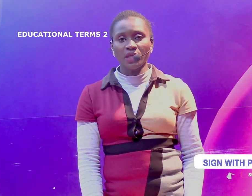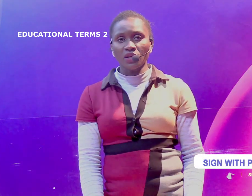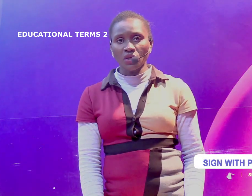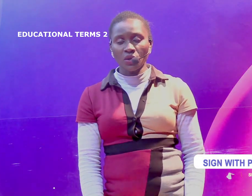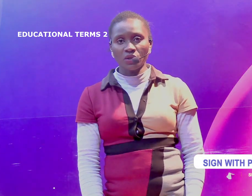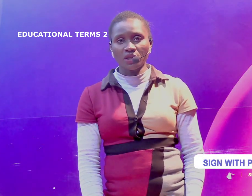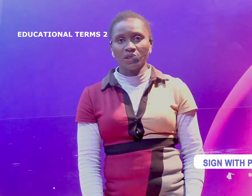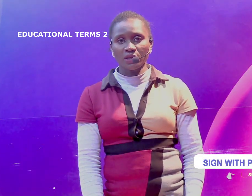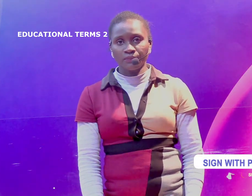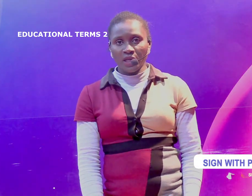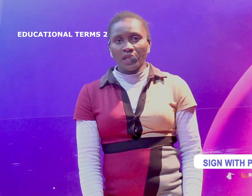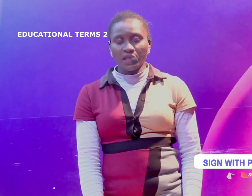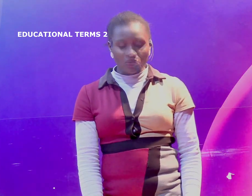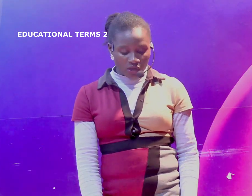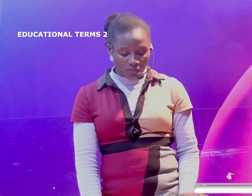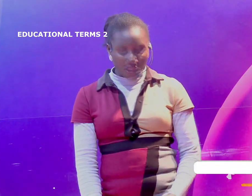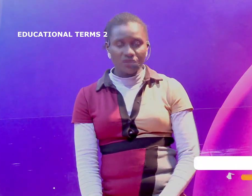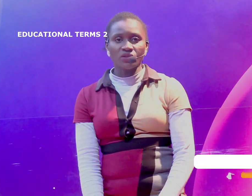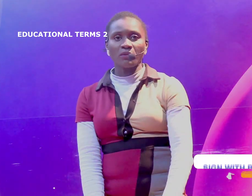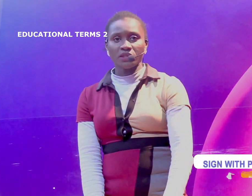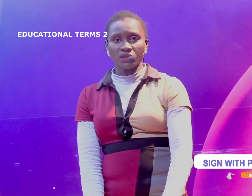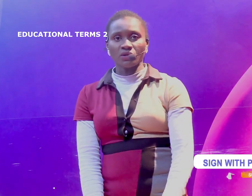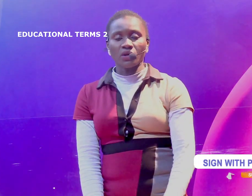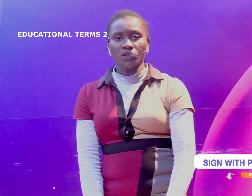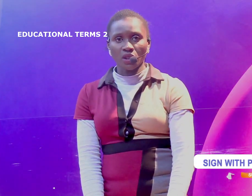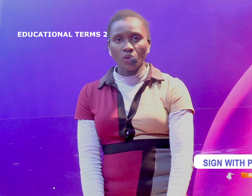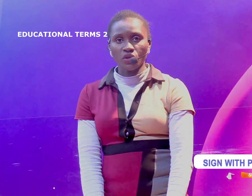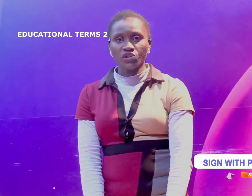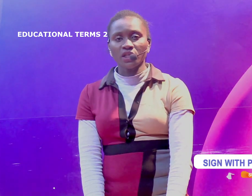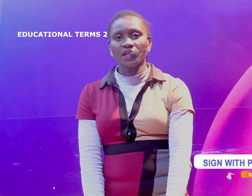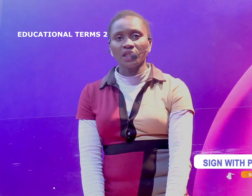new, and let God bless you so much as you continue watching and learning more